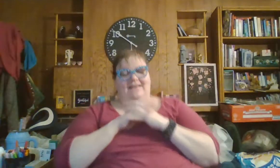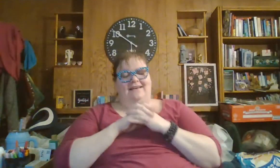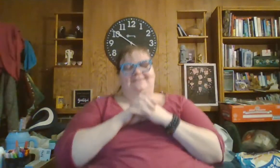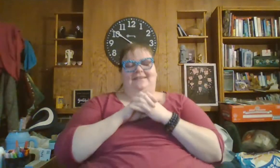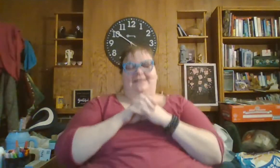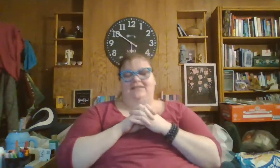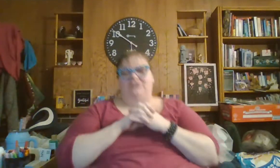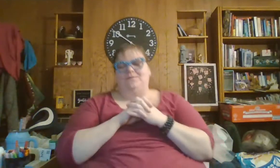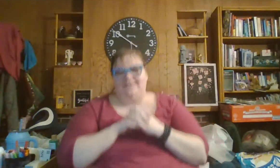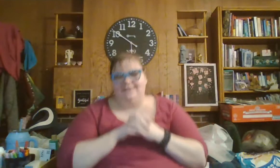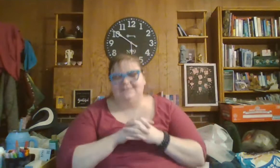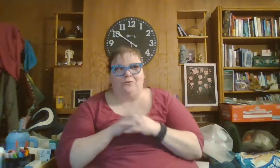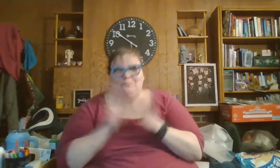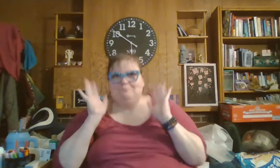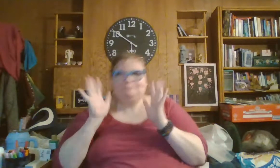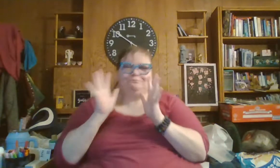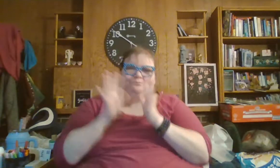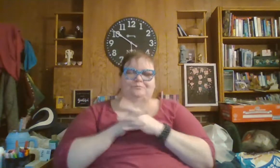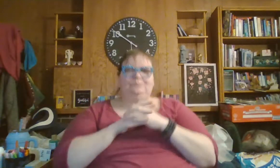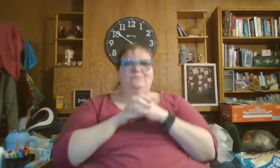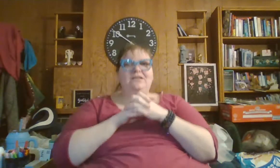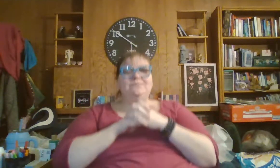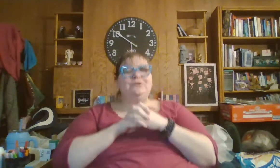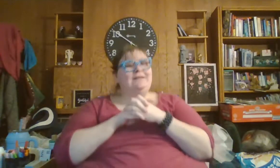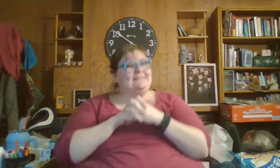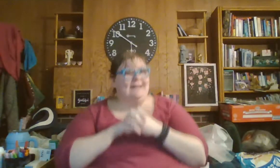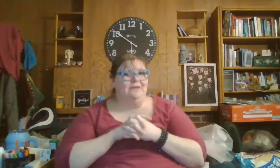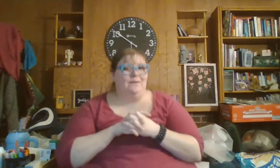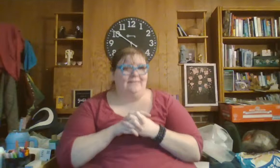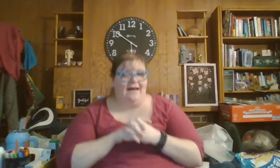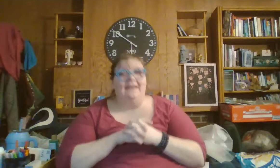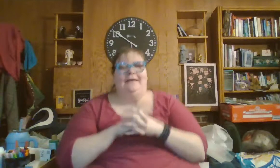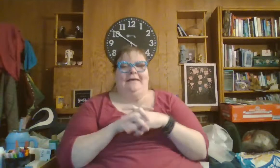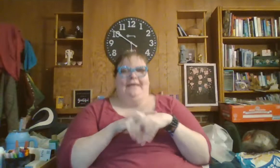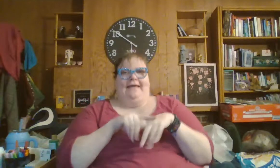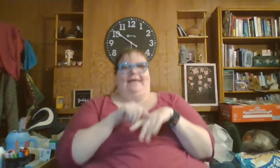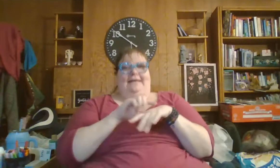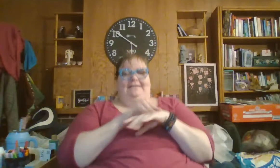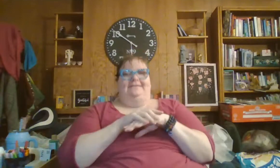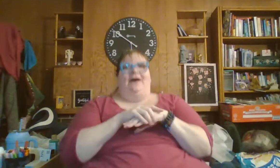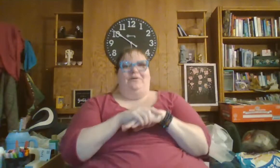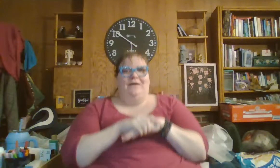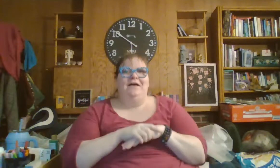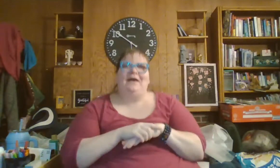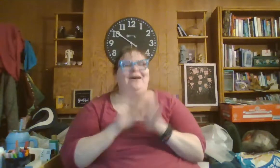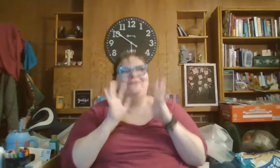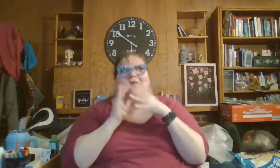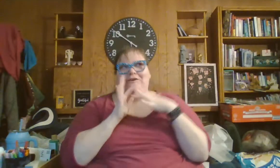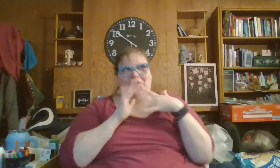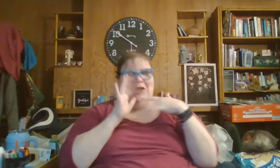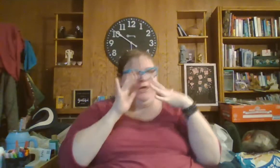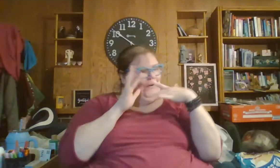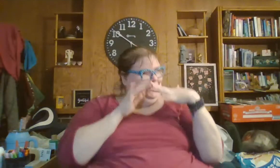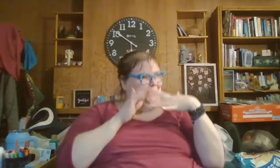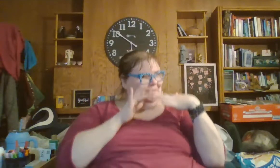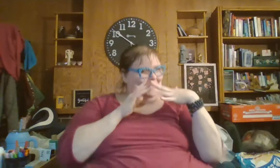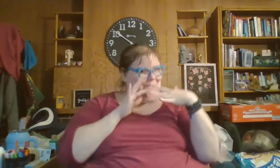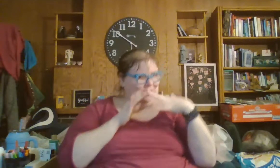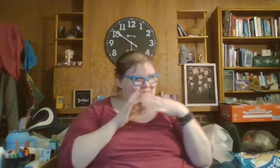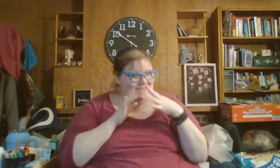guest ticket each month. So I'm really excited about that. And I have other really cool things